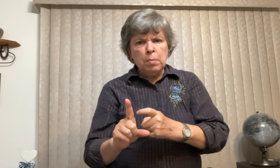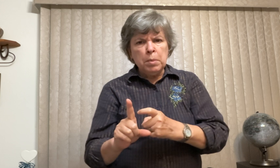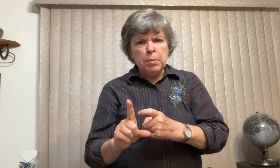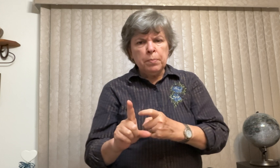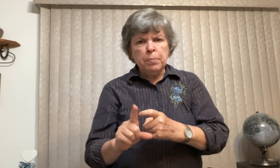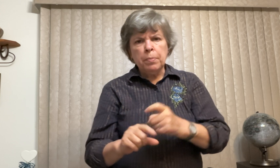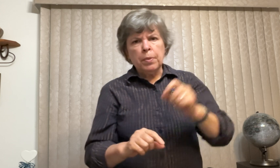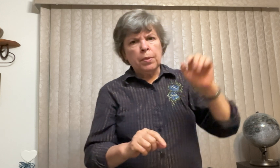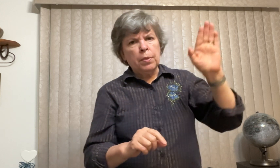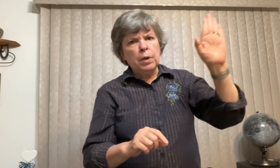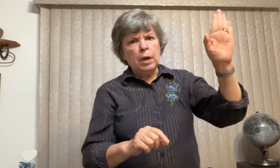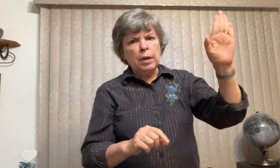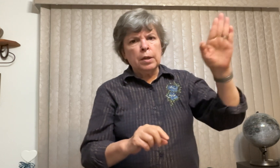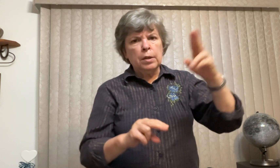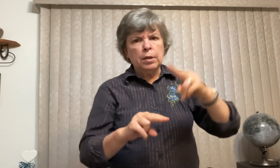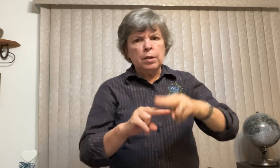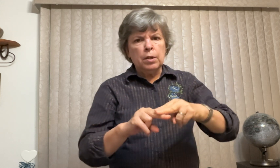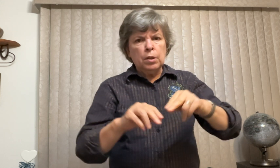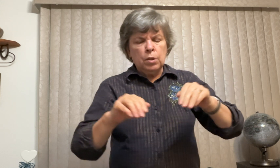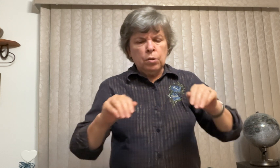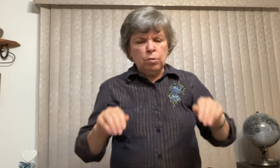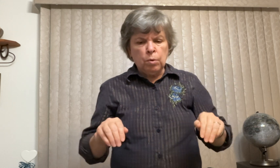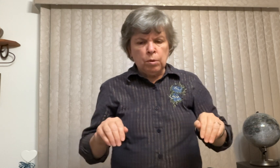from thy throne.